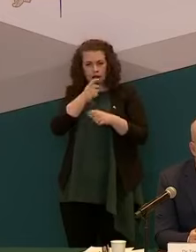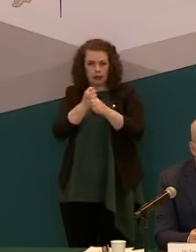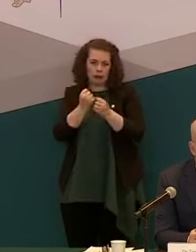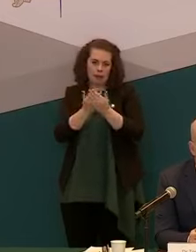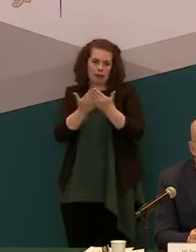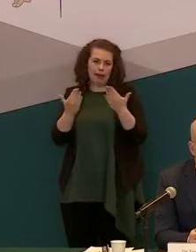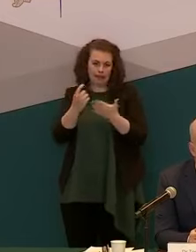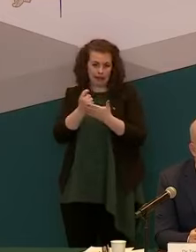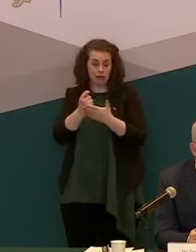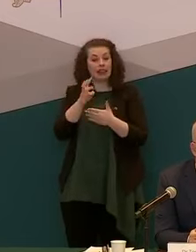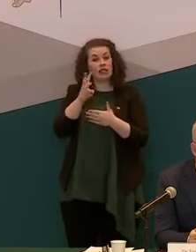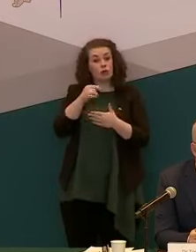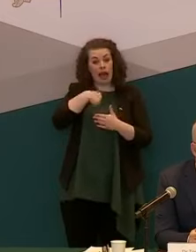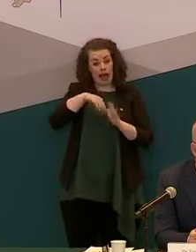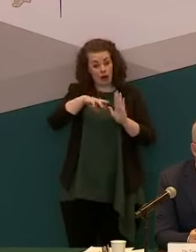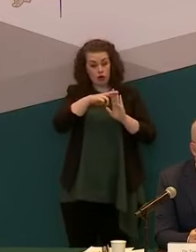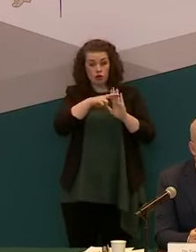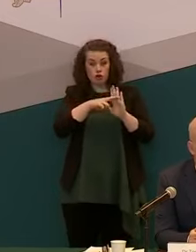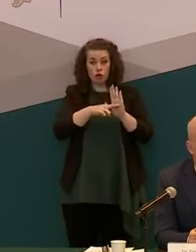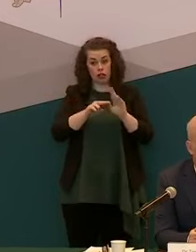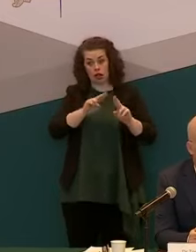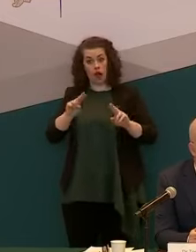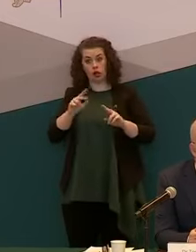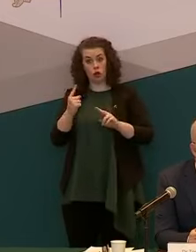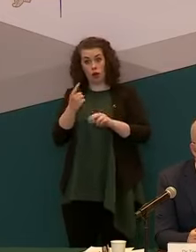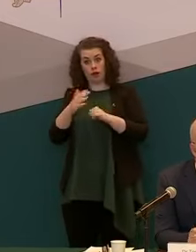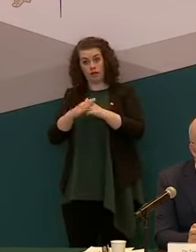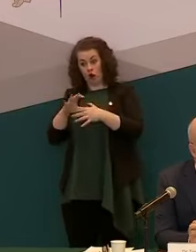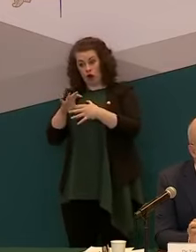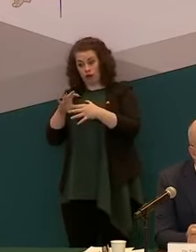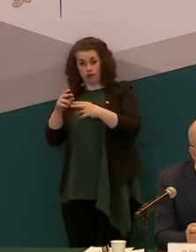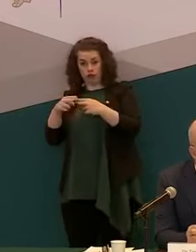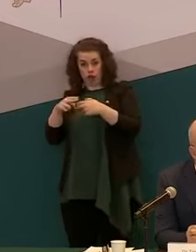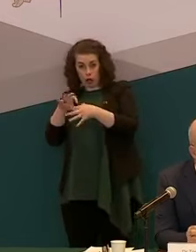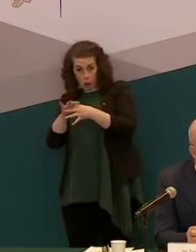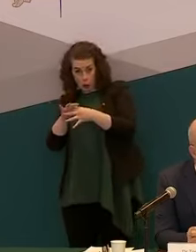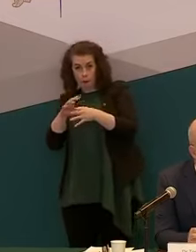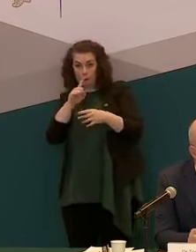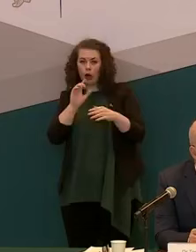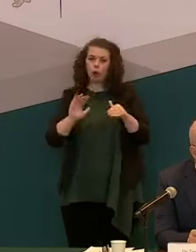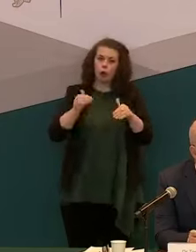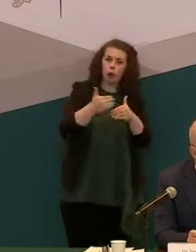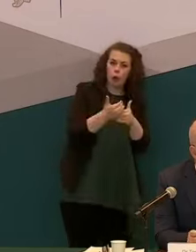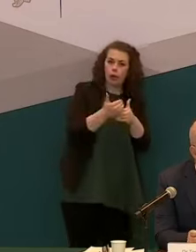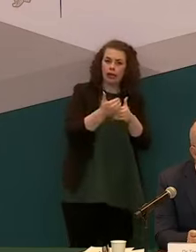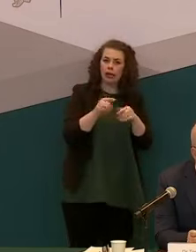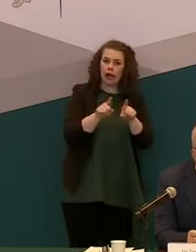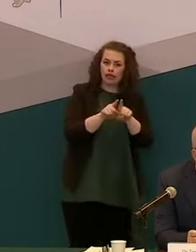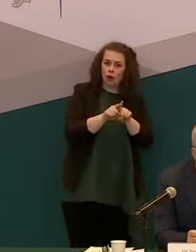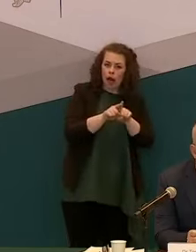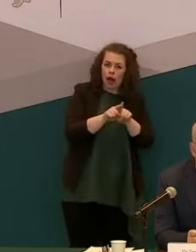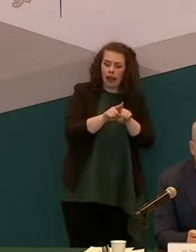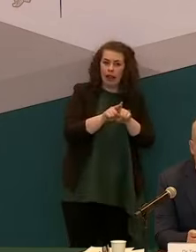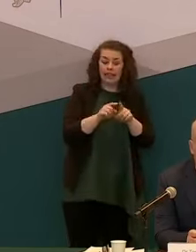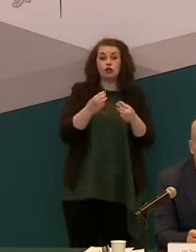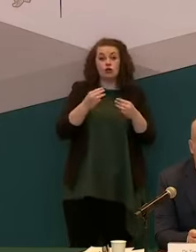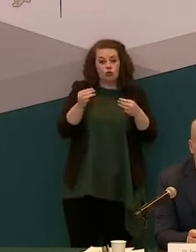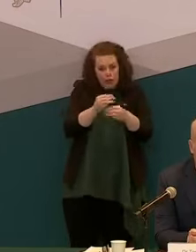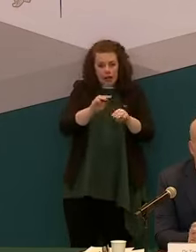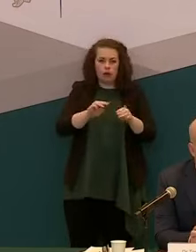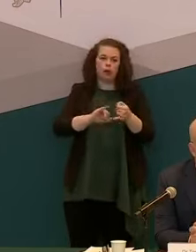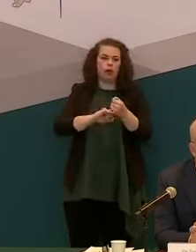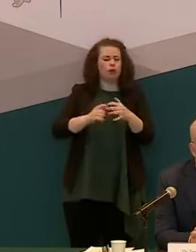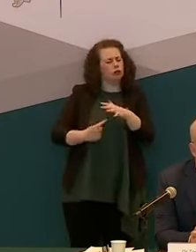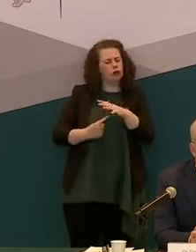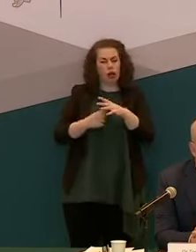we've taken, not just in relation to nursing homes, but in relation to cocooning, are specifically about protecting those people who are most vulnerable. What